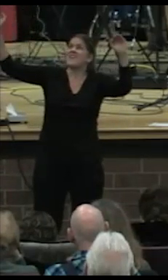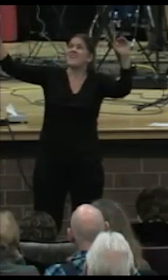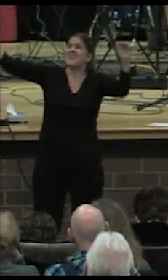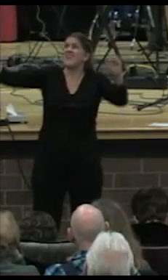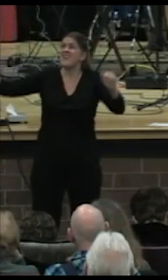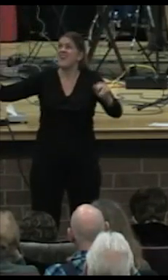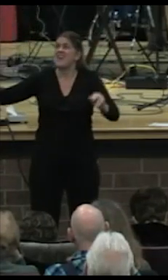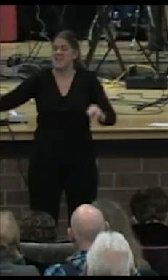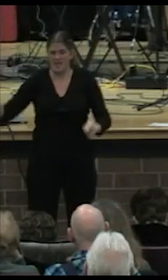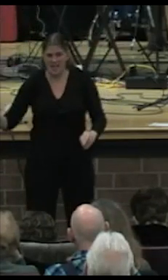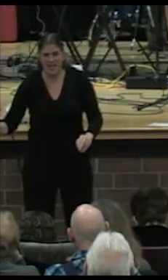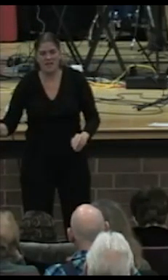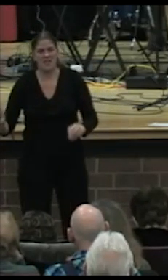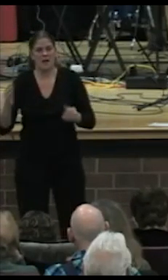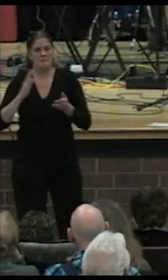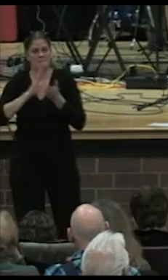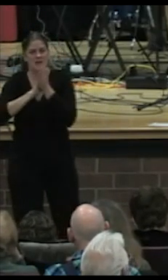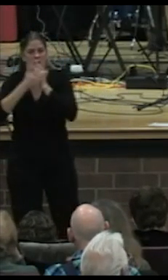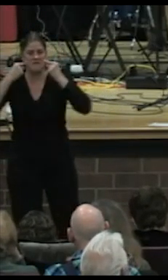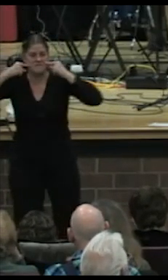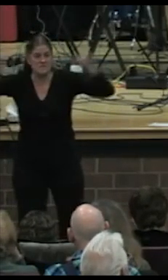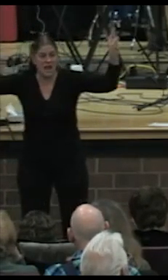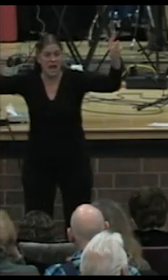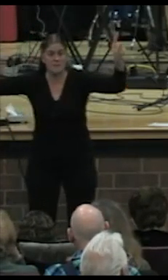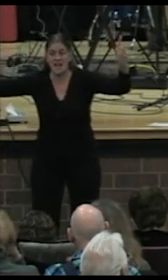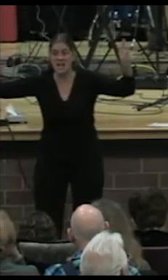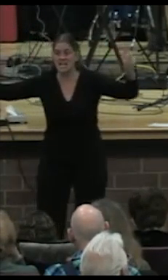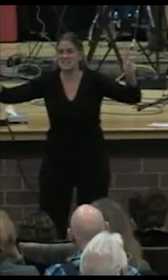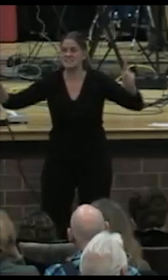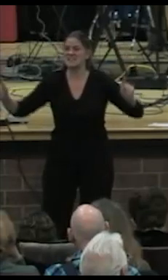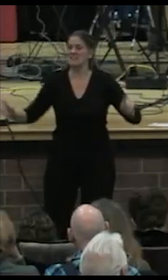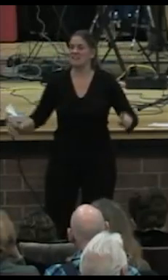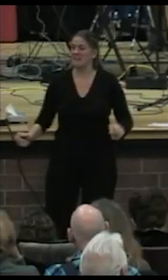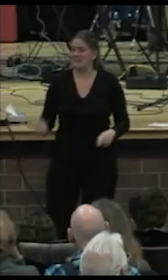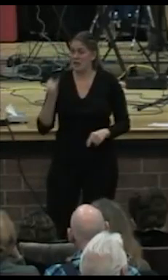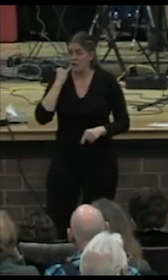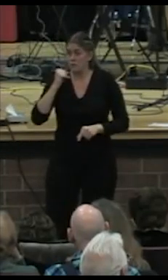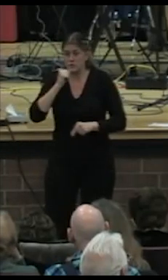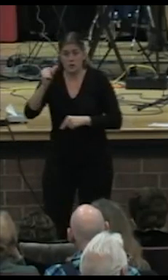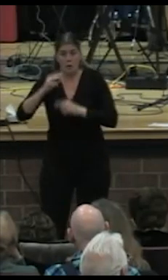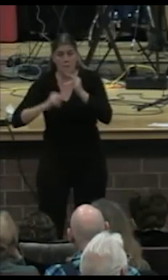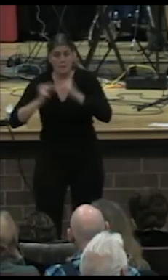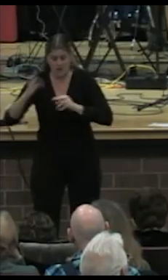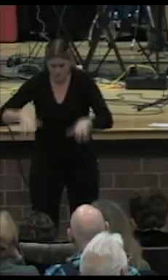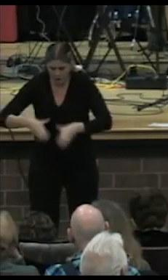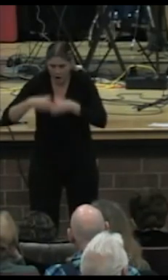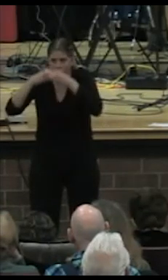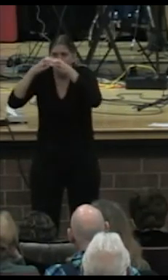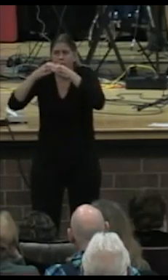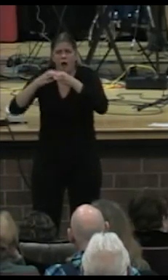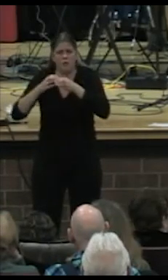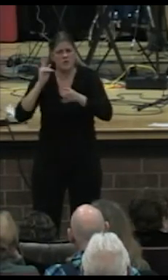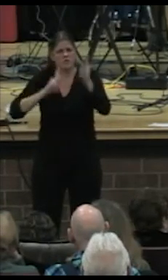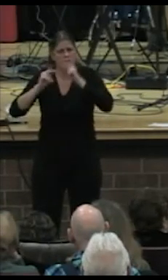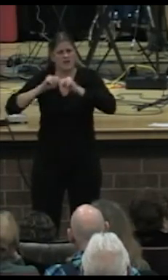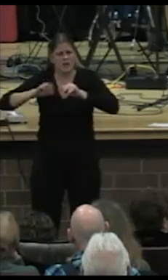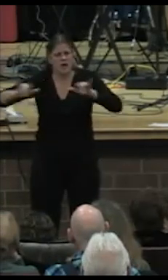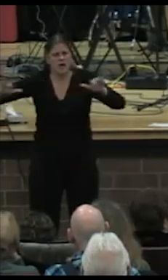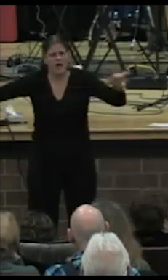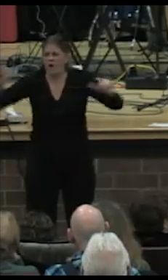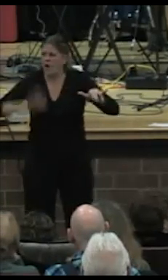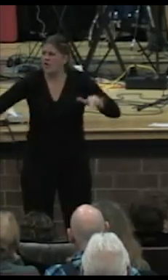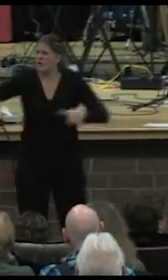for ourselves a name. Otherwise, we'll be scattered abroad over the face of the earth." What were these